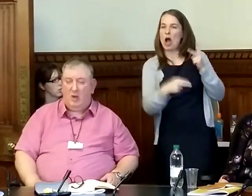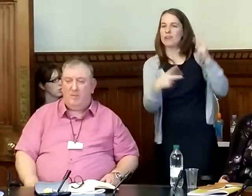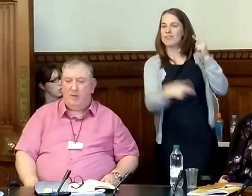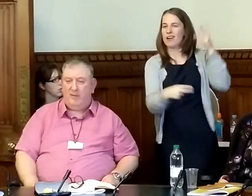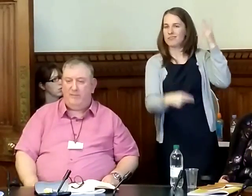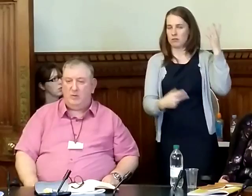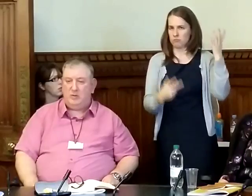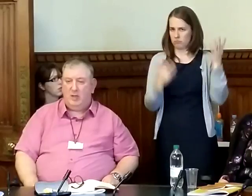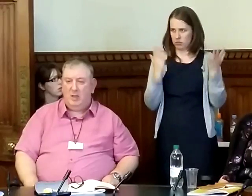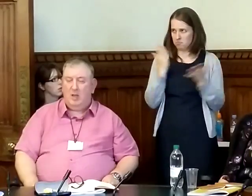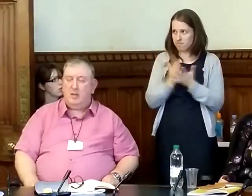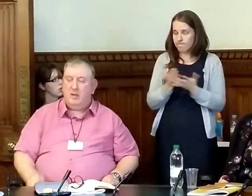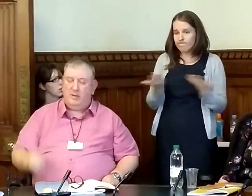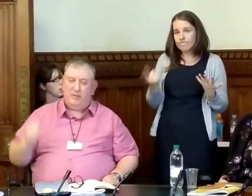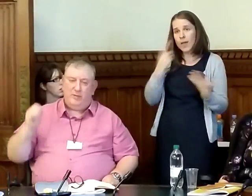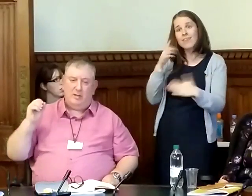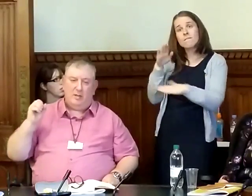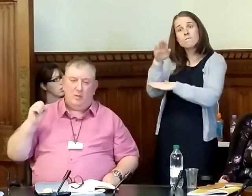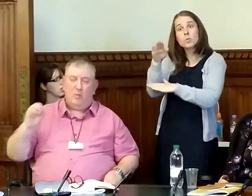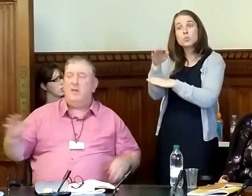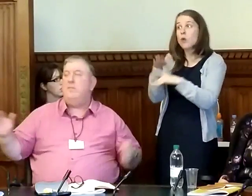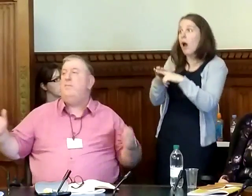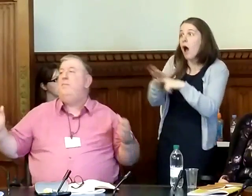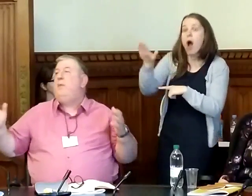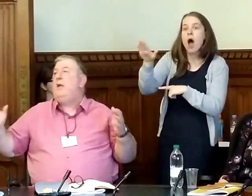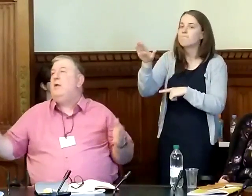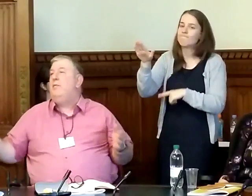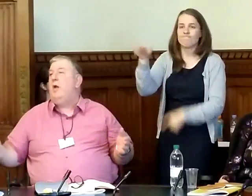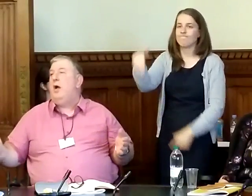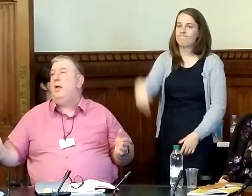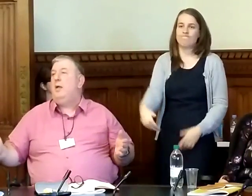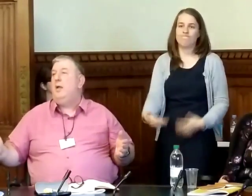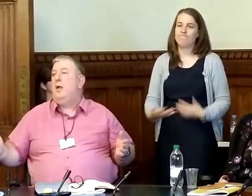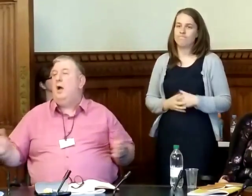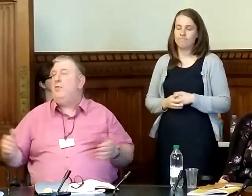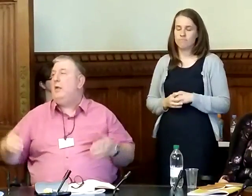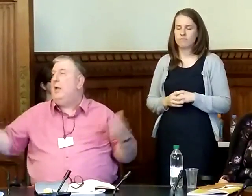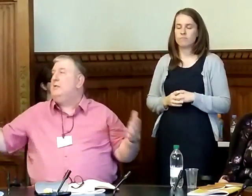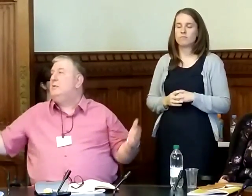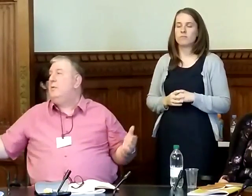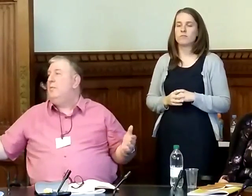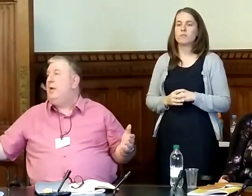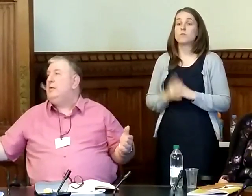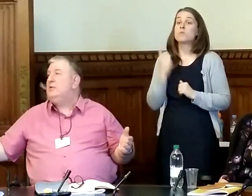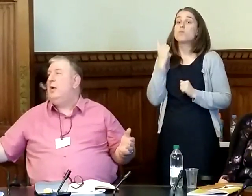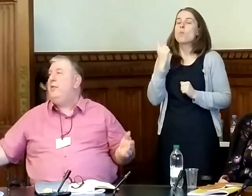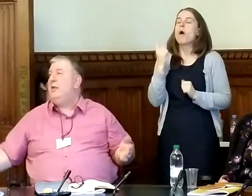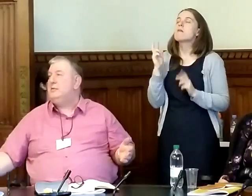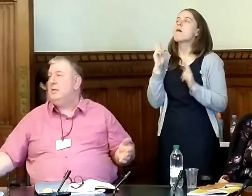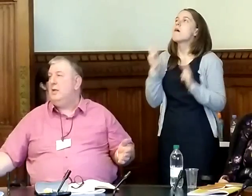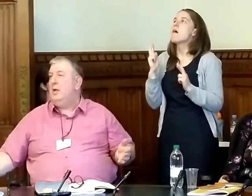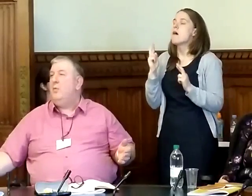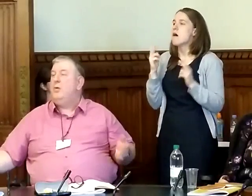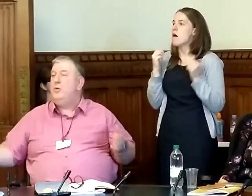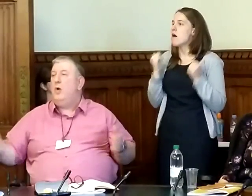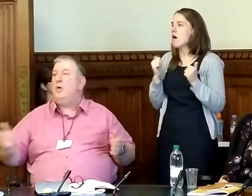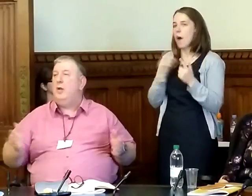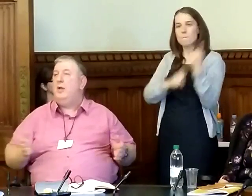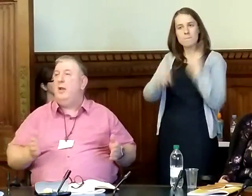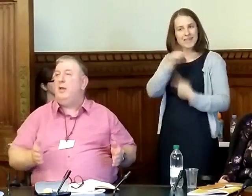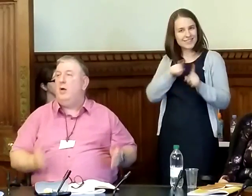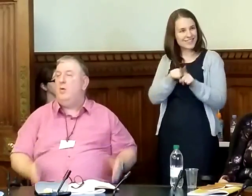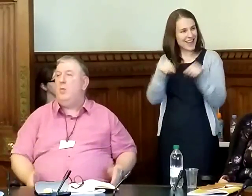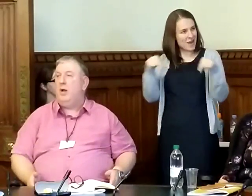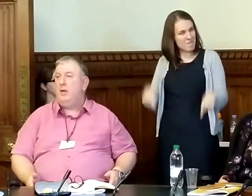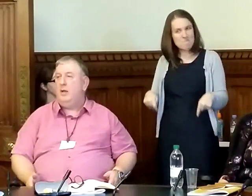and it's not a bright future. The one beacon of light, I think, is meetings like this. They're